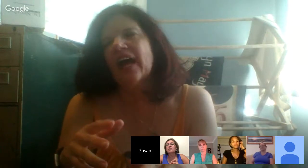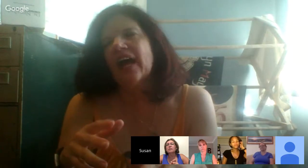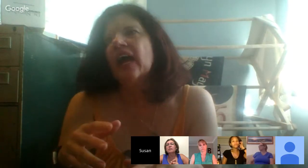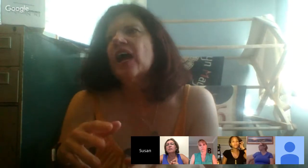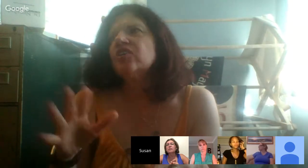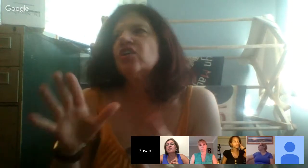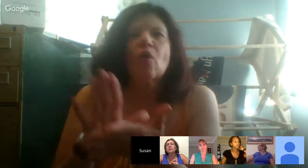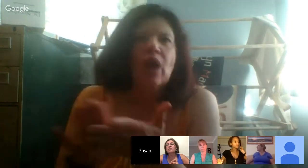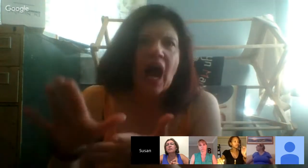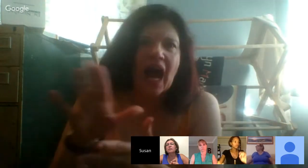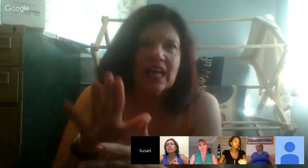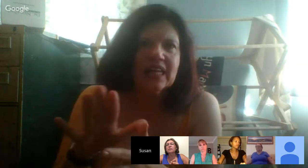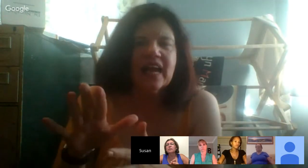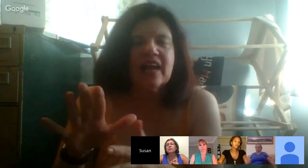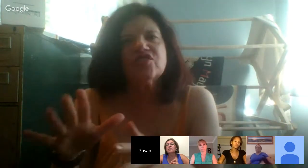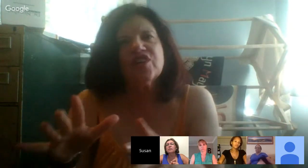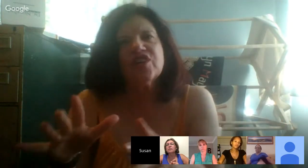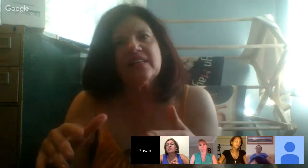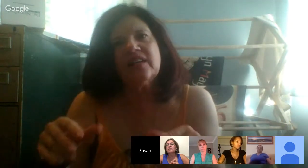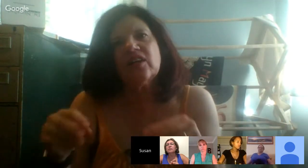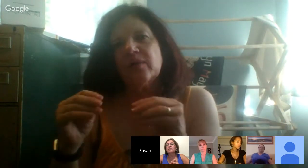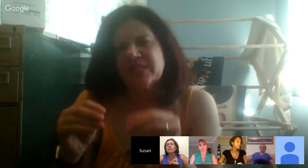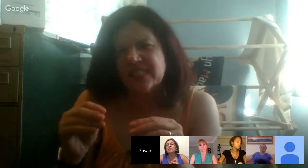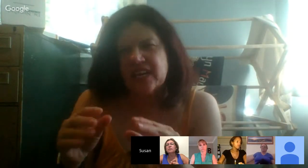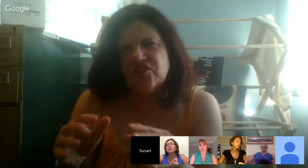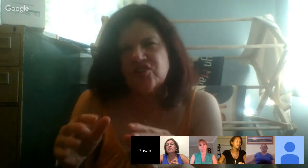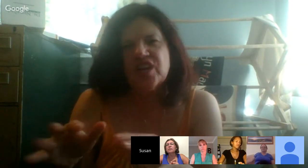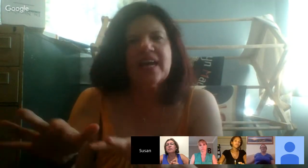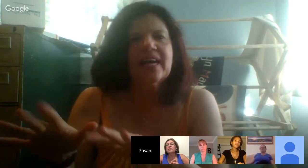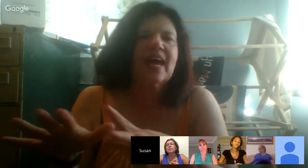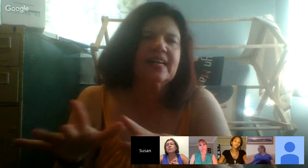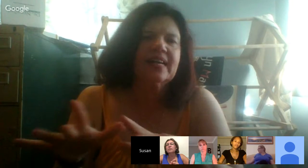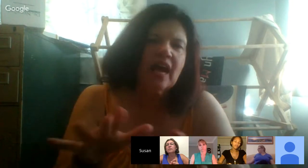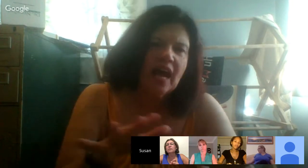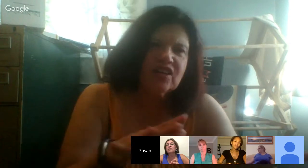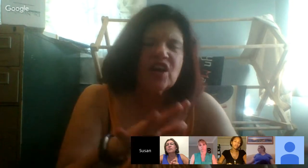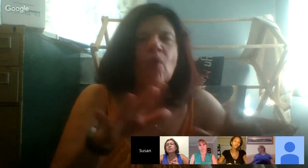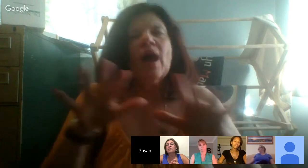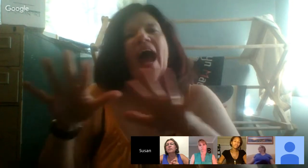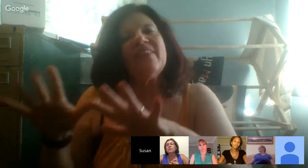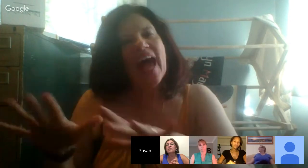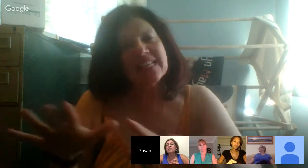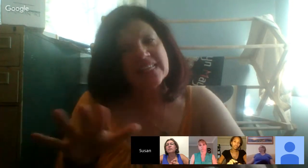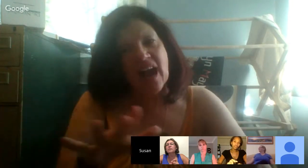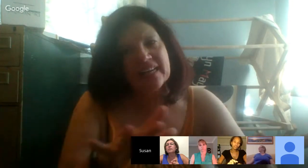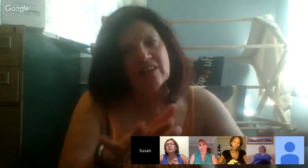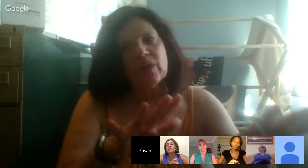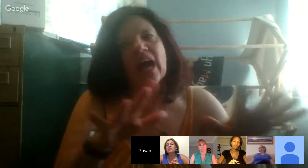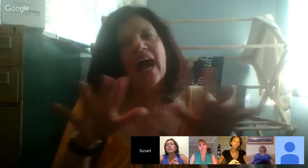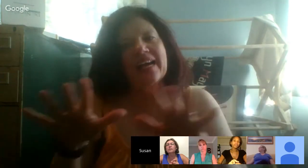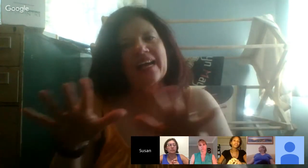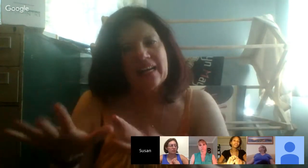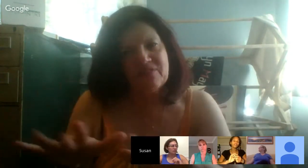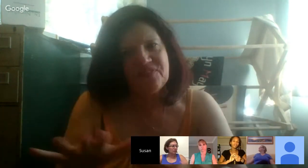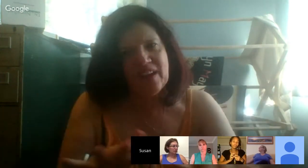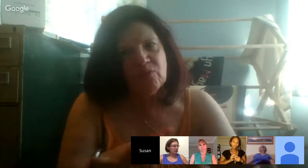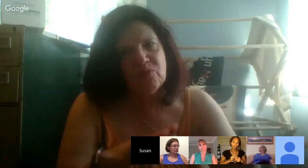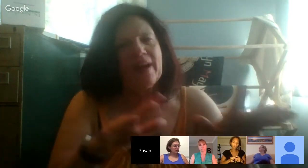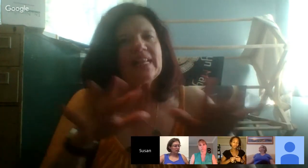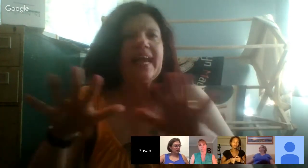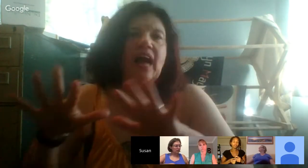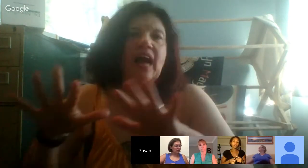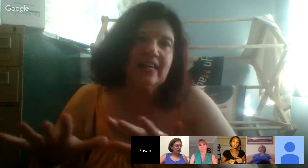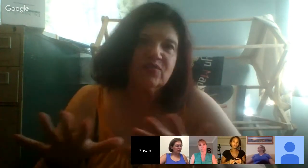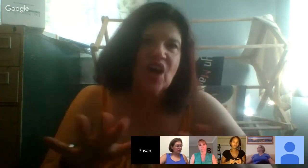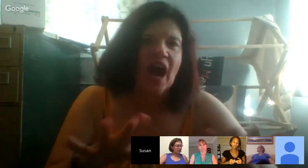like, you know, college, and, you know, he was teaching, and then, you know, and that's kind of what I got a feel for it,